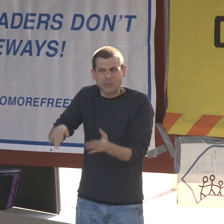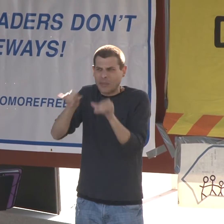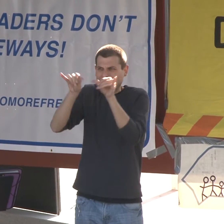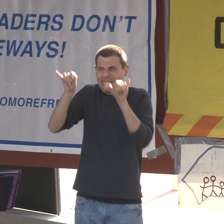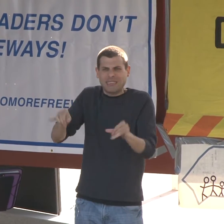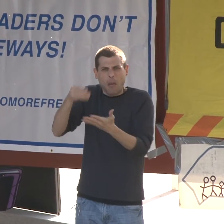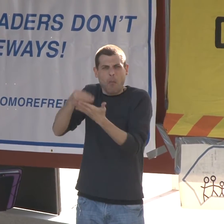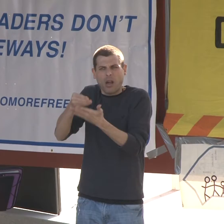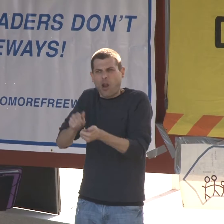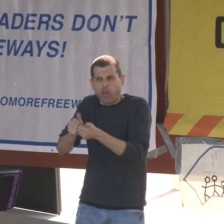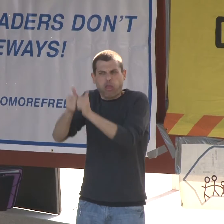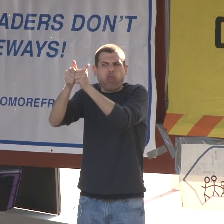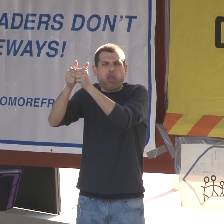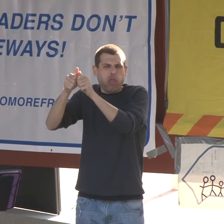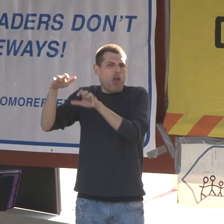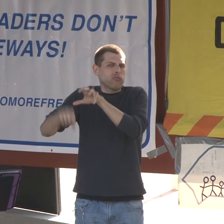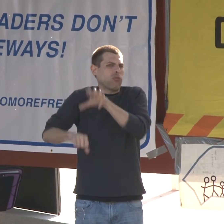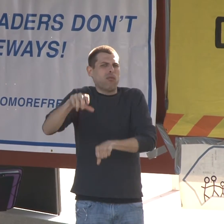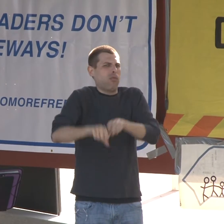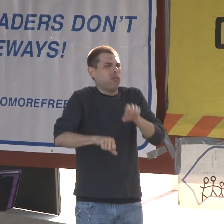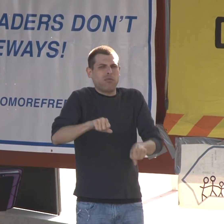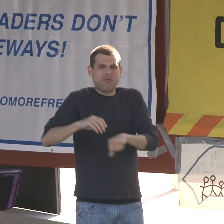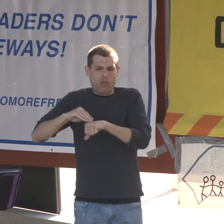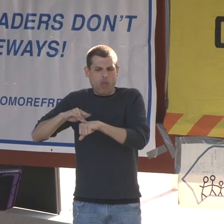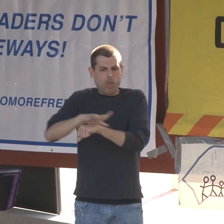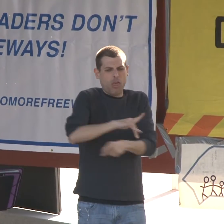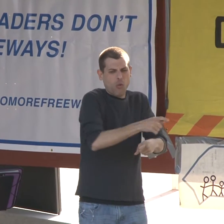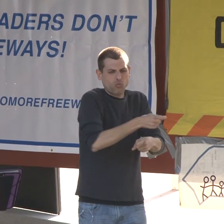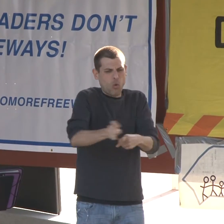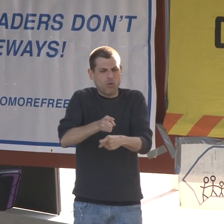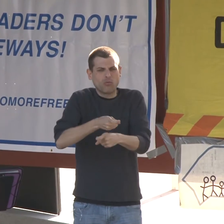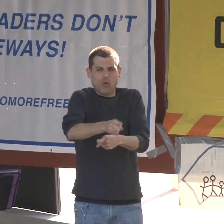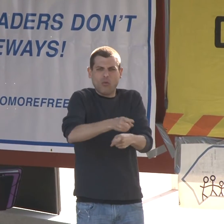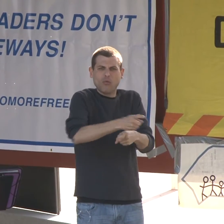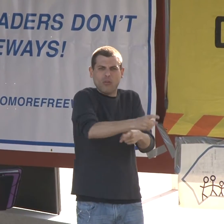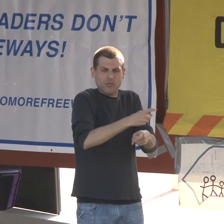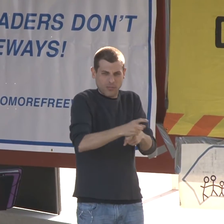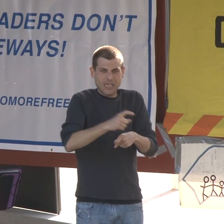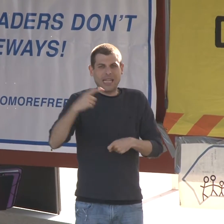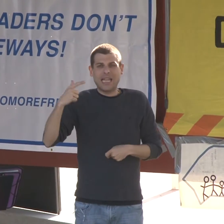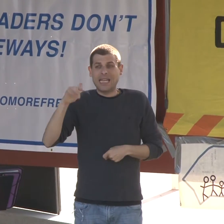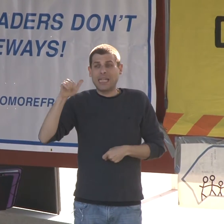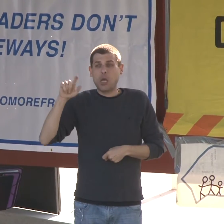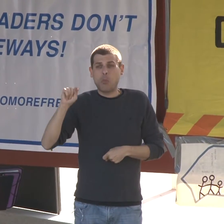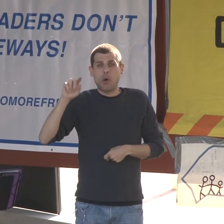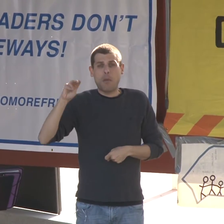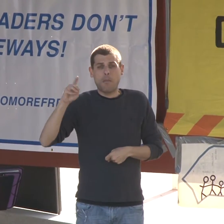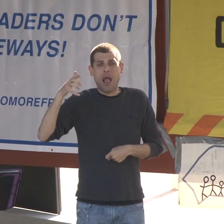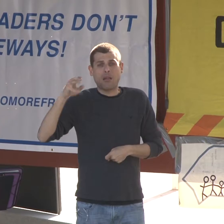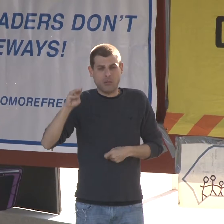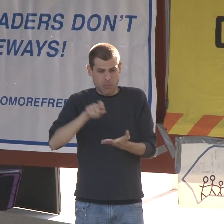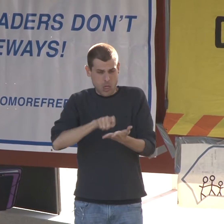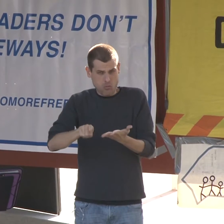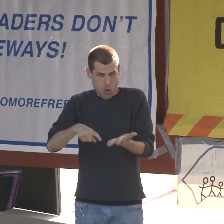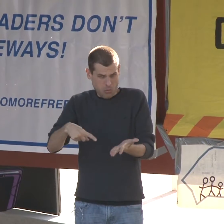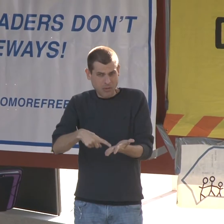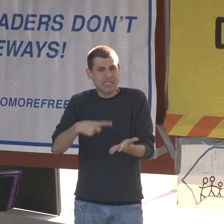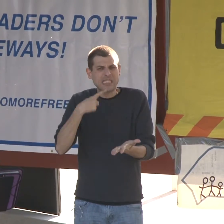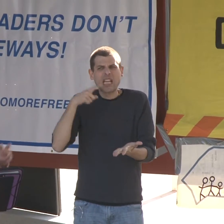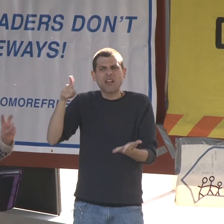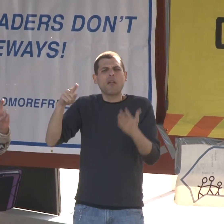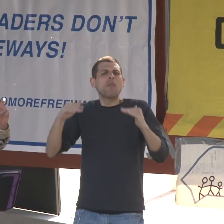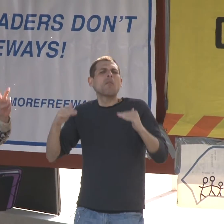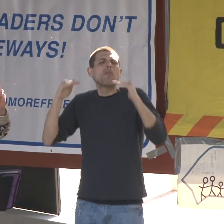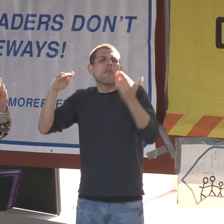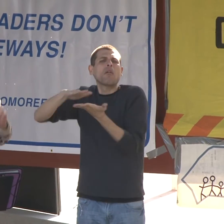adversarial relationship to other walks of life. Gilbert Malcolm wrote, the so-called academic authority